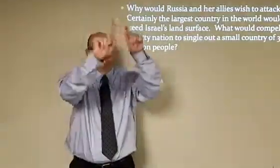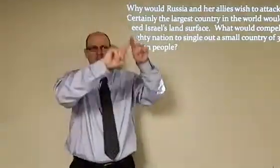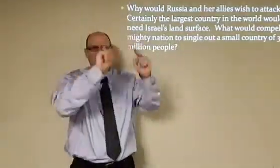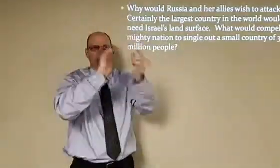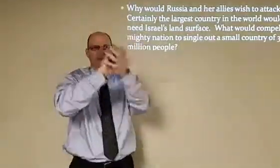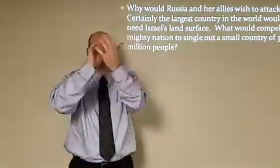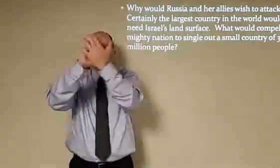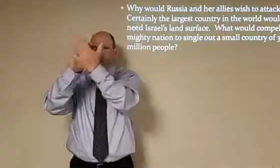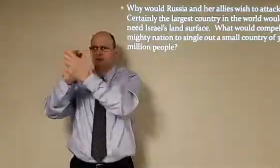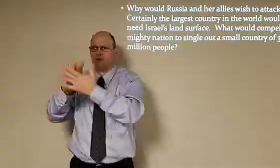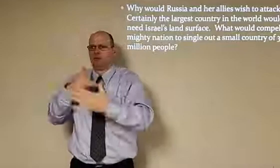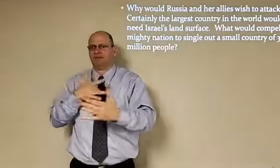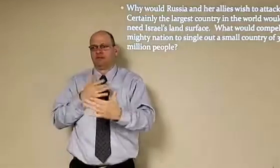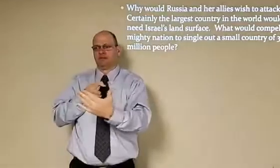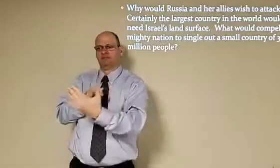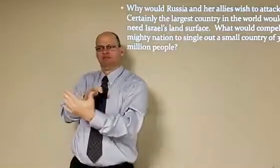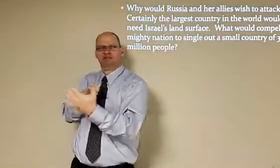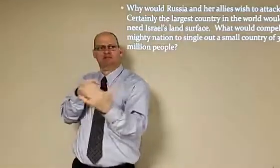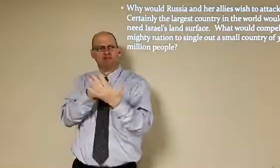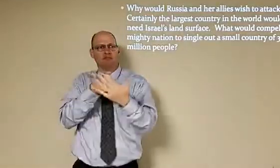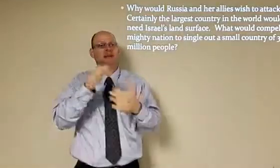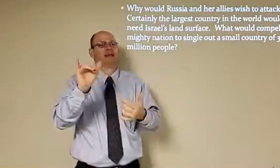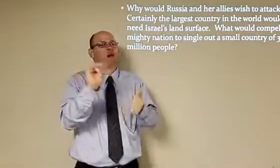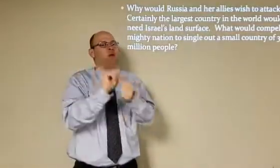So there are different beliefs, there's different religions, and then,